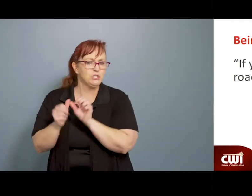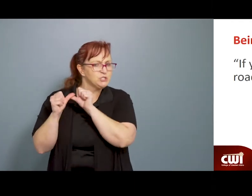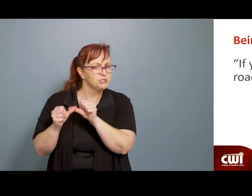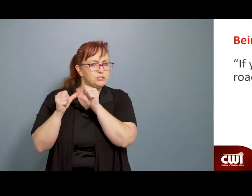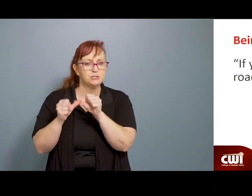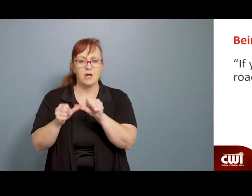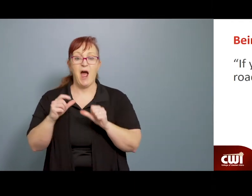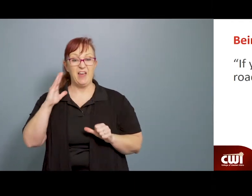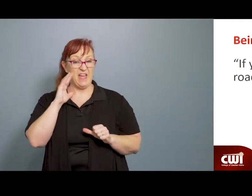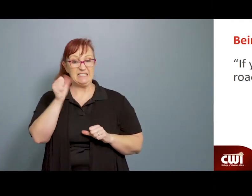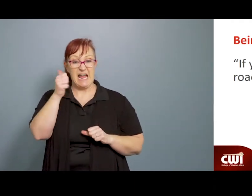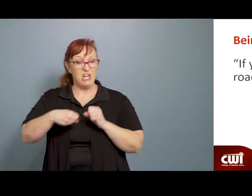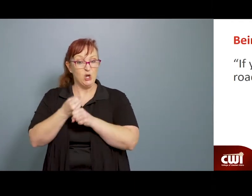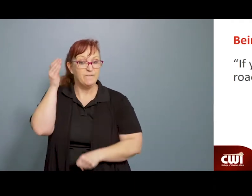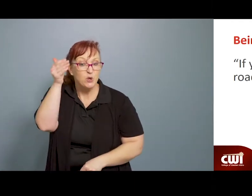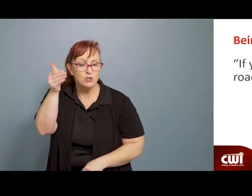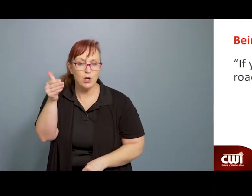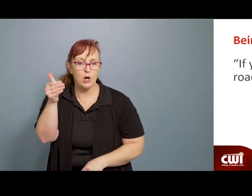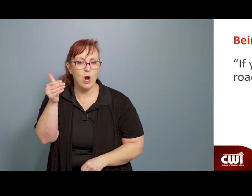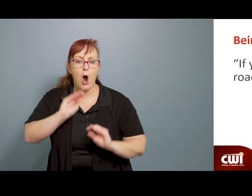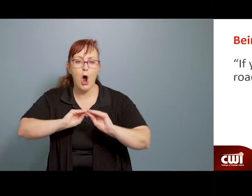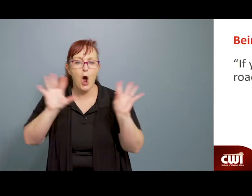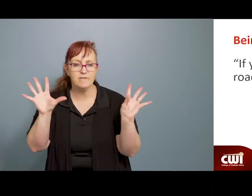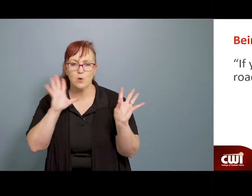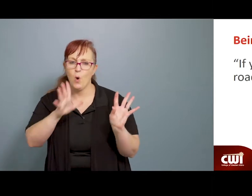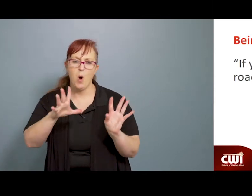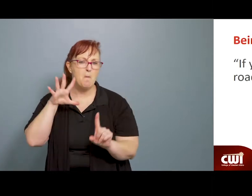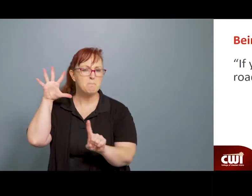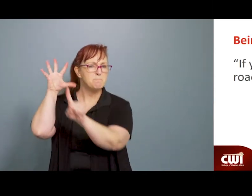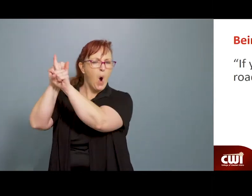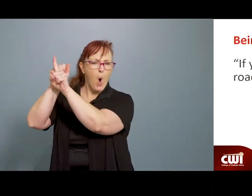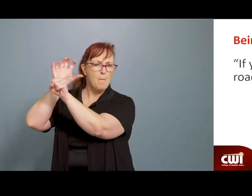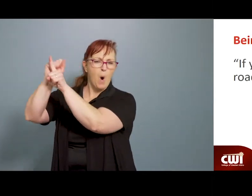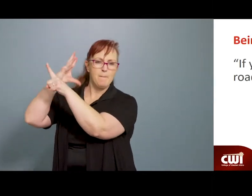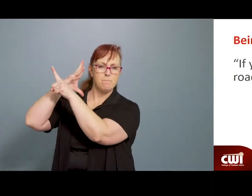doubt, will be everything that we define that it's going to be.